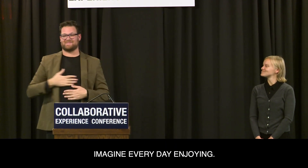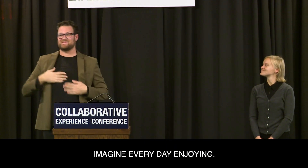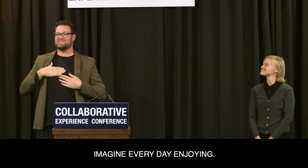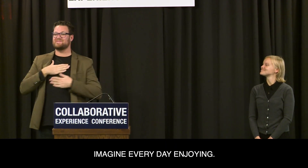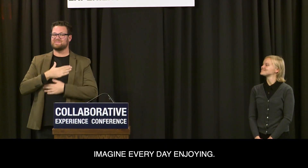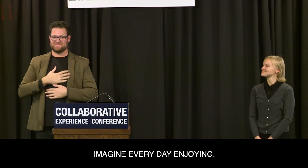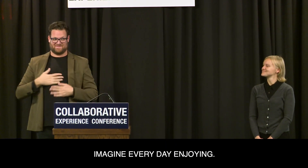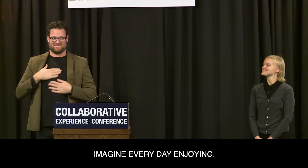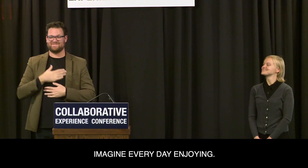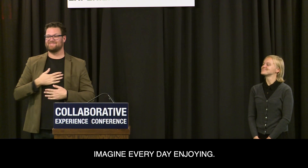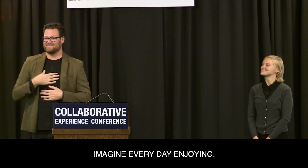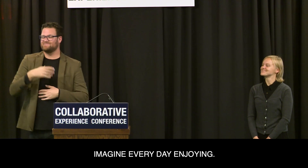day enjoying.